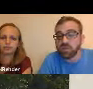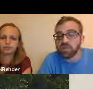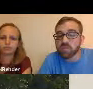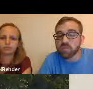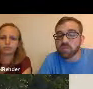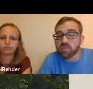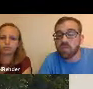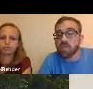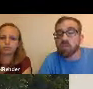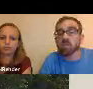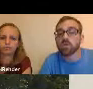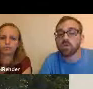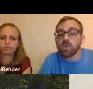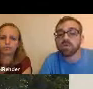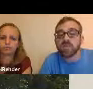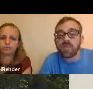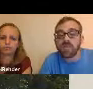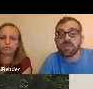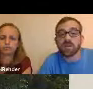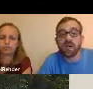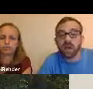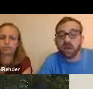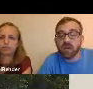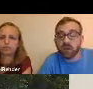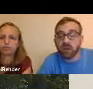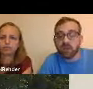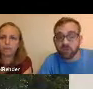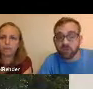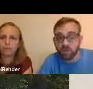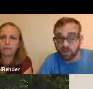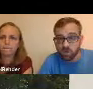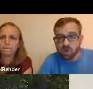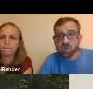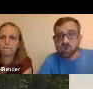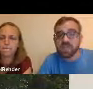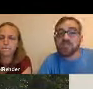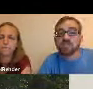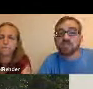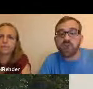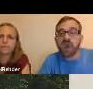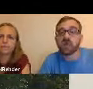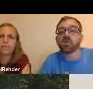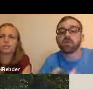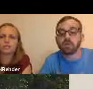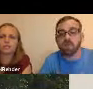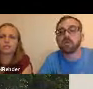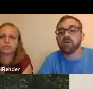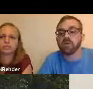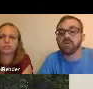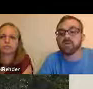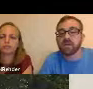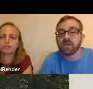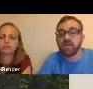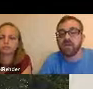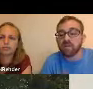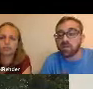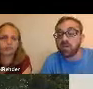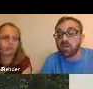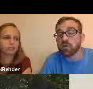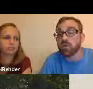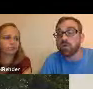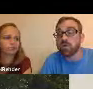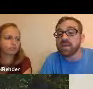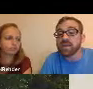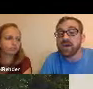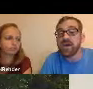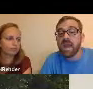and training program work really well together, that the course teaches you how to prepare to be successful, and then you can go